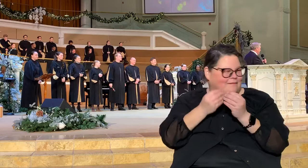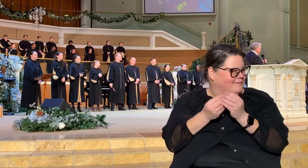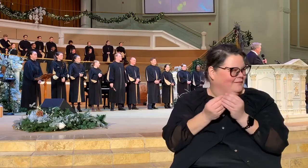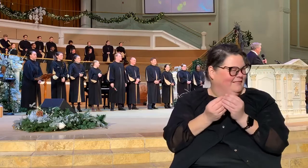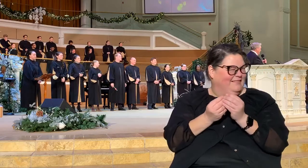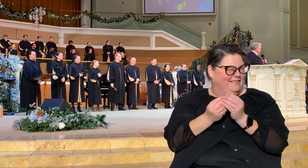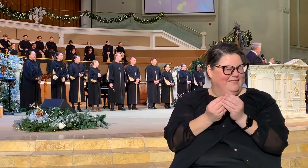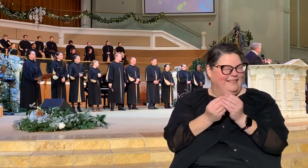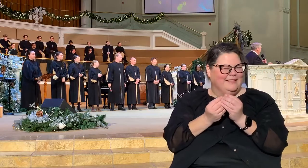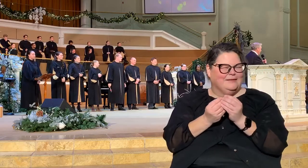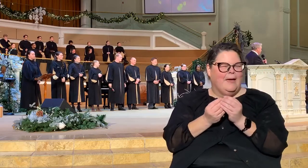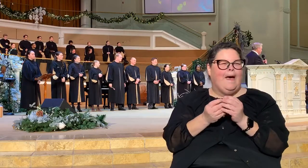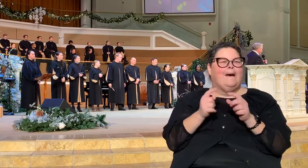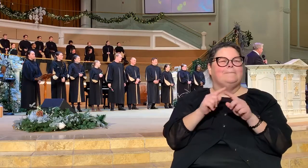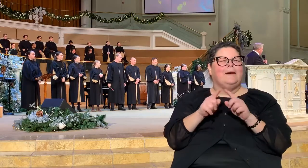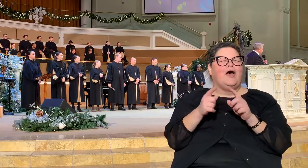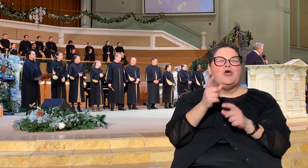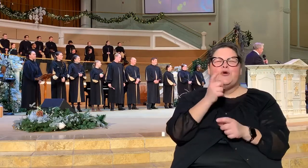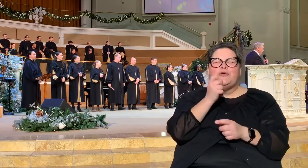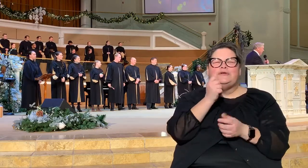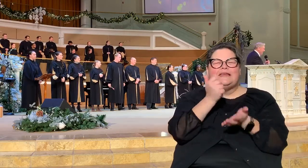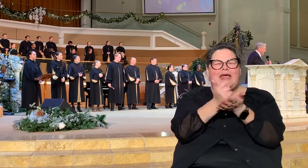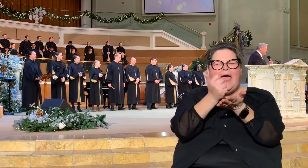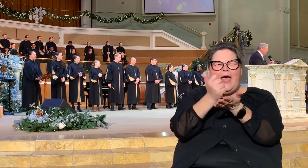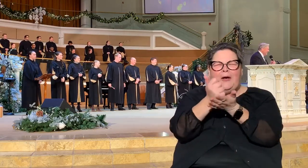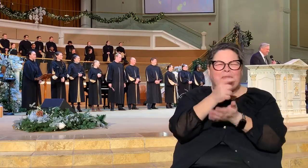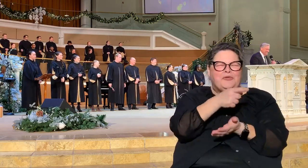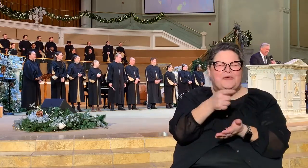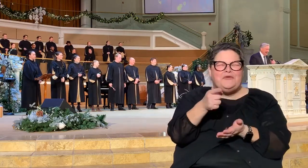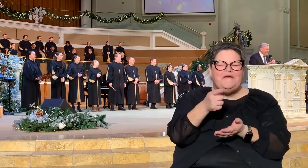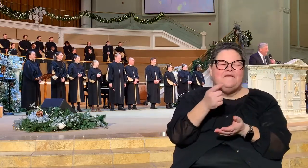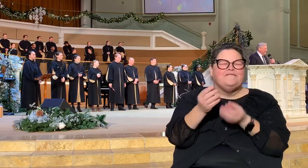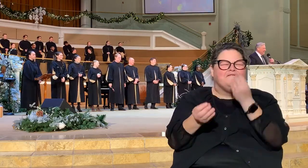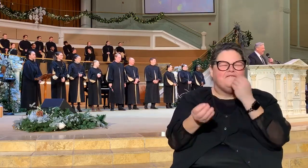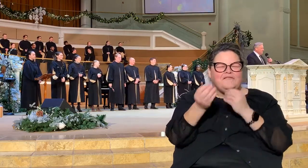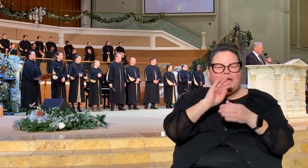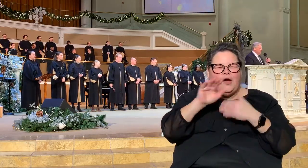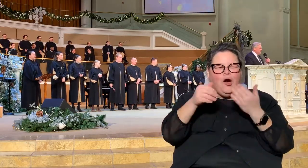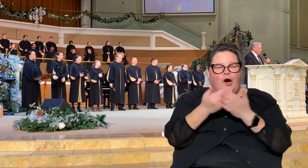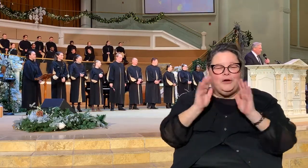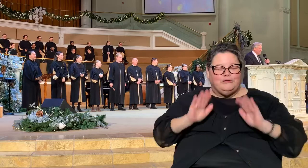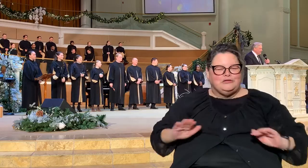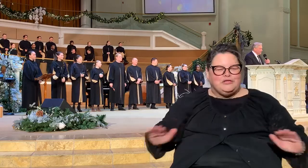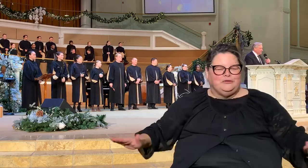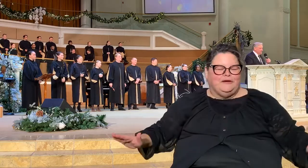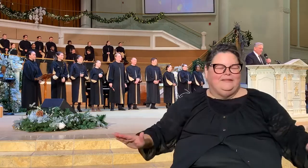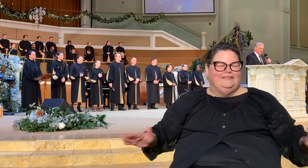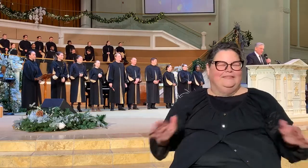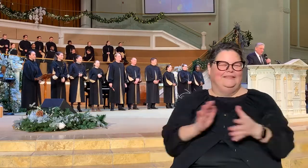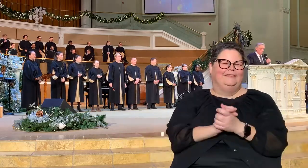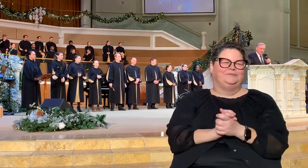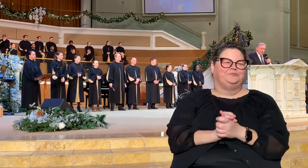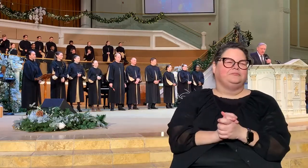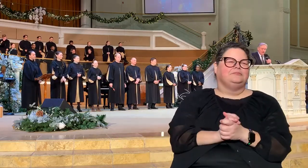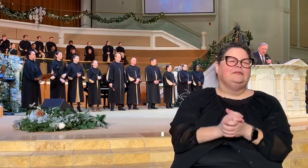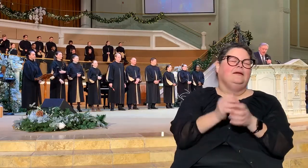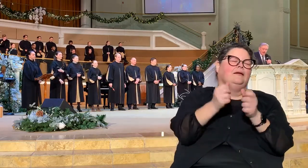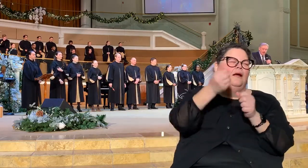somebody to help you feed all the mouths. Amen. Praise God. God bless Brother Josh and Sister